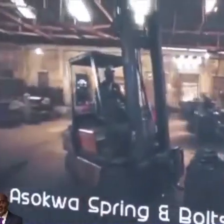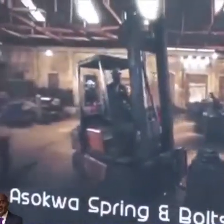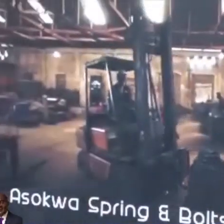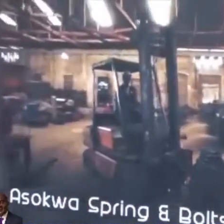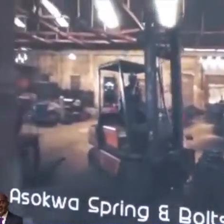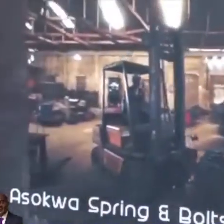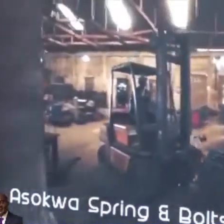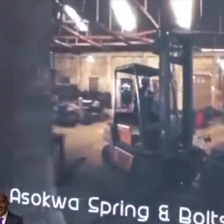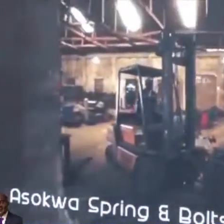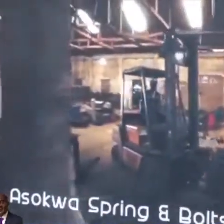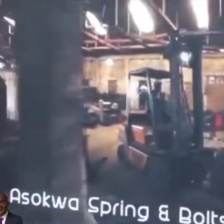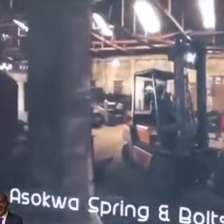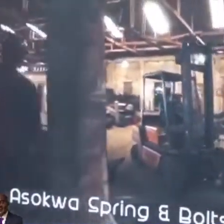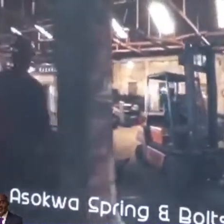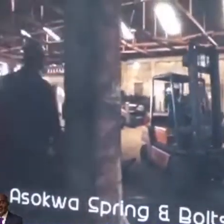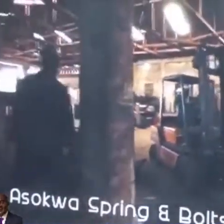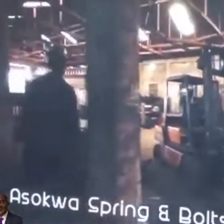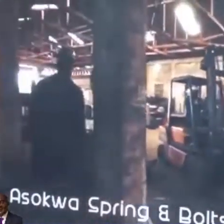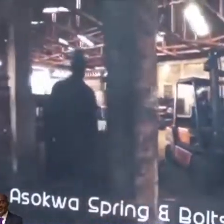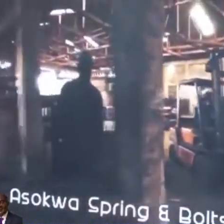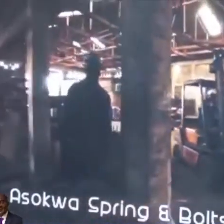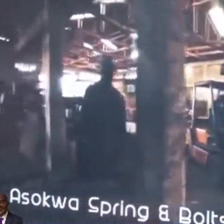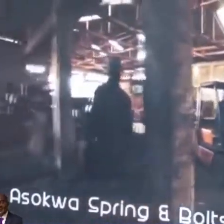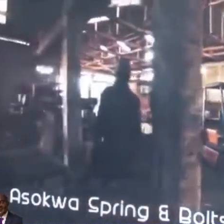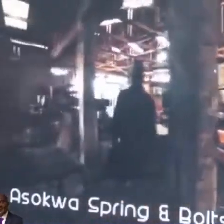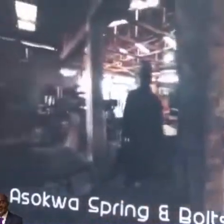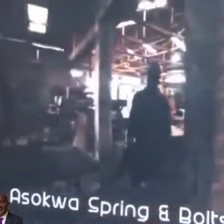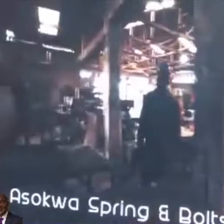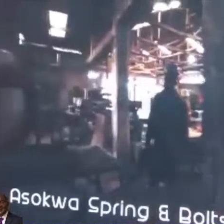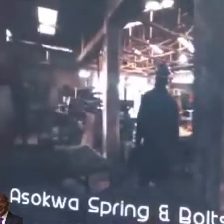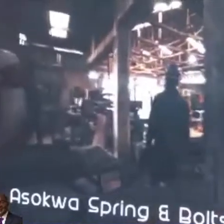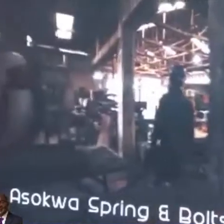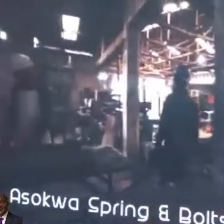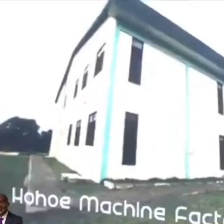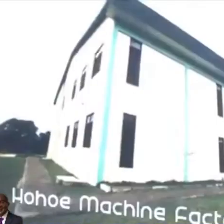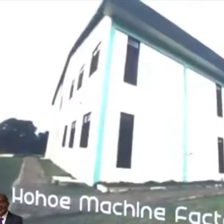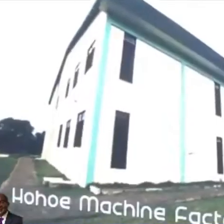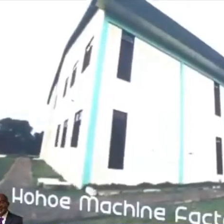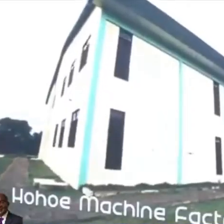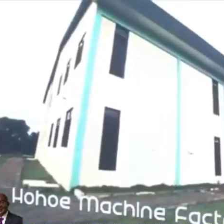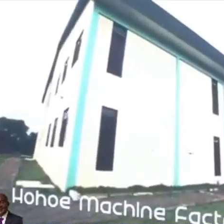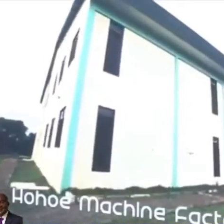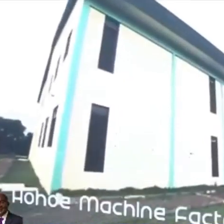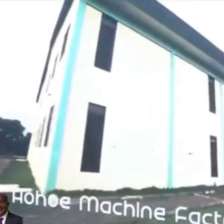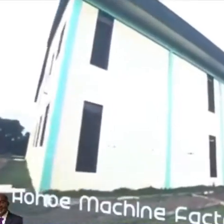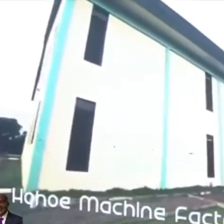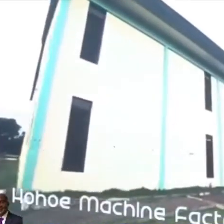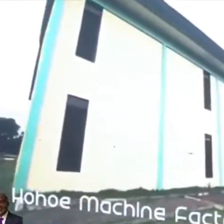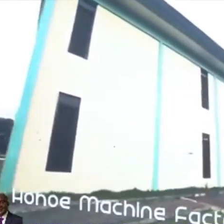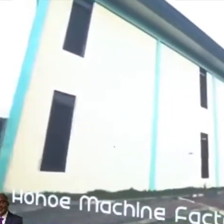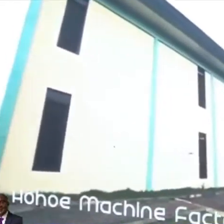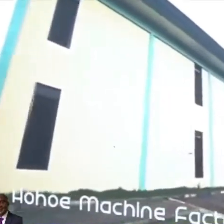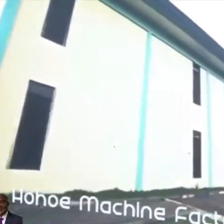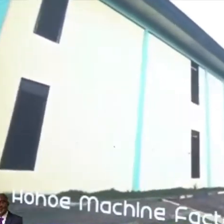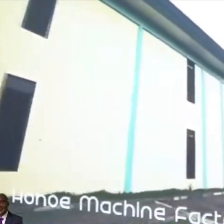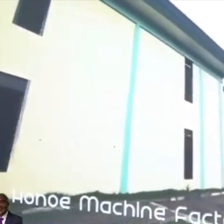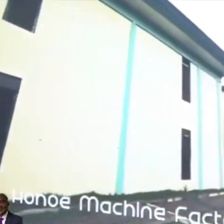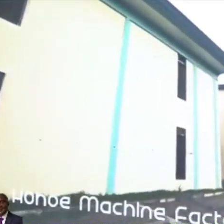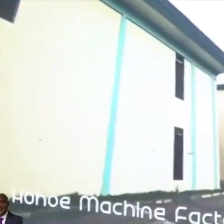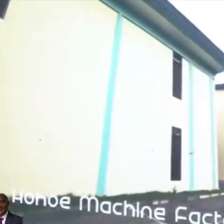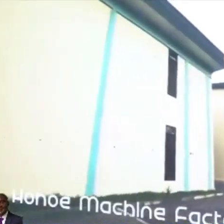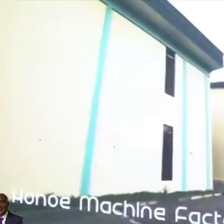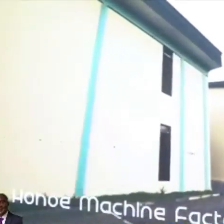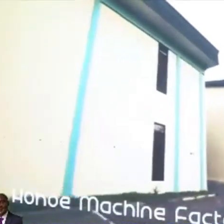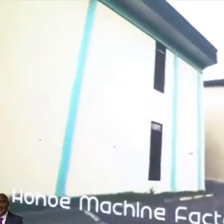profound determination to make sure every district in this country has at least one productive factory.